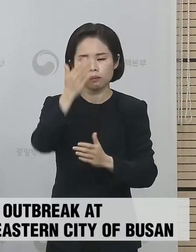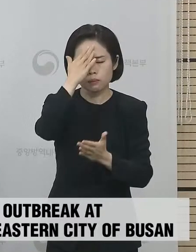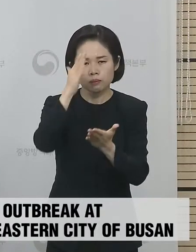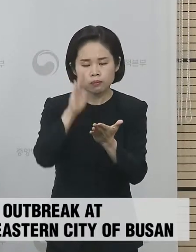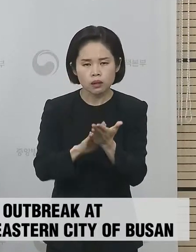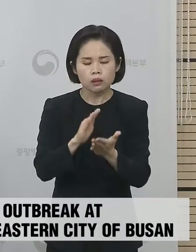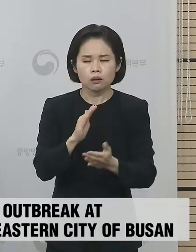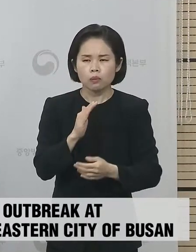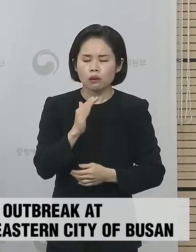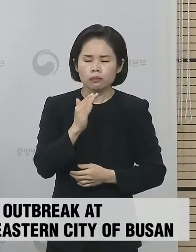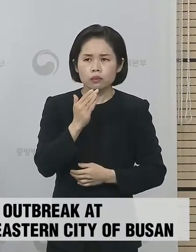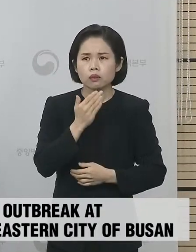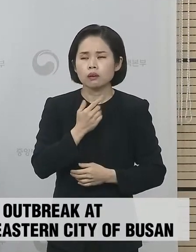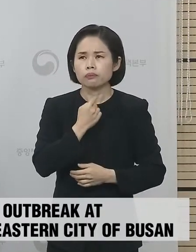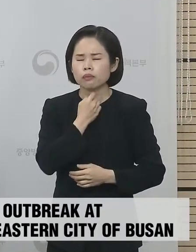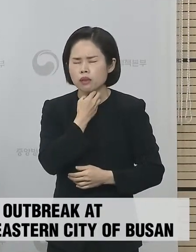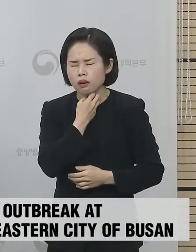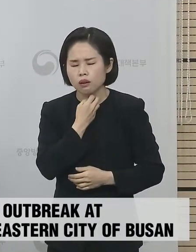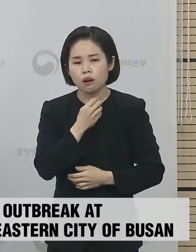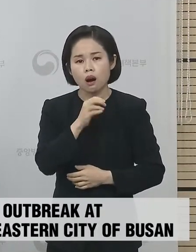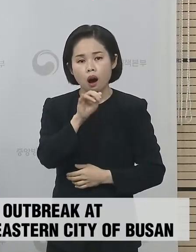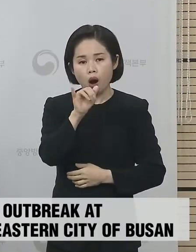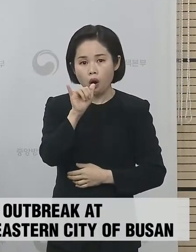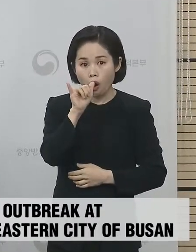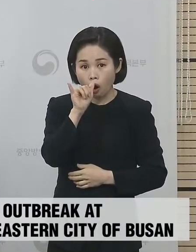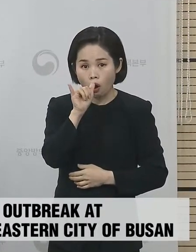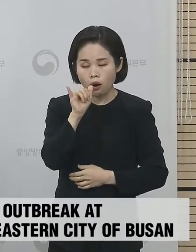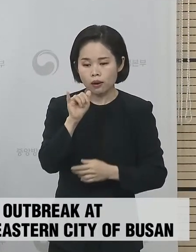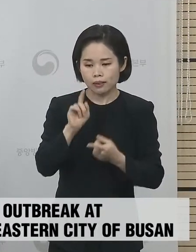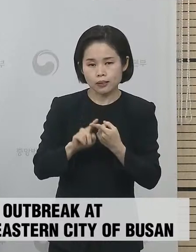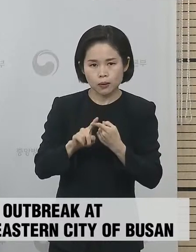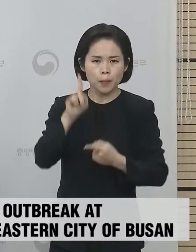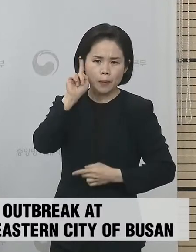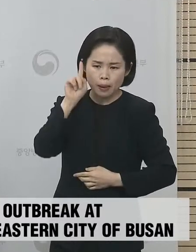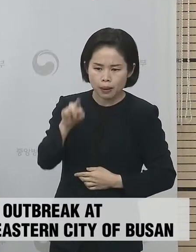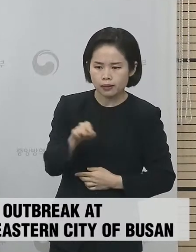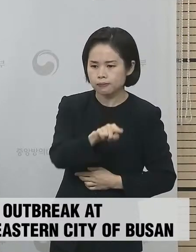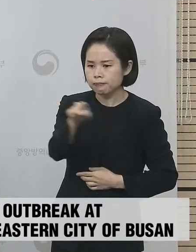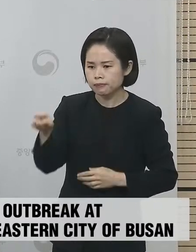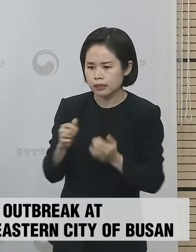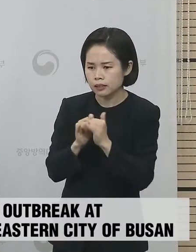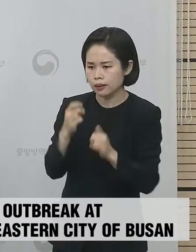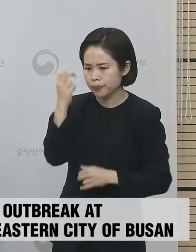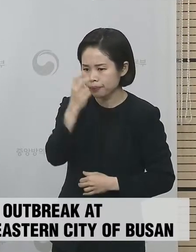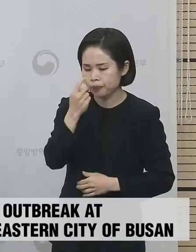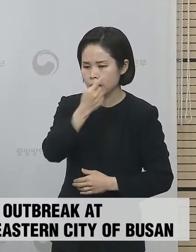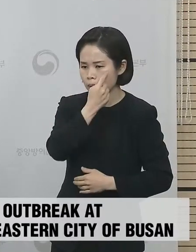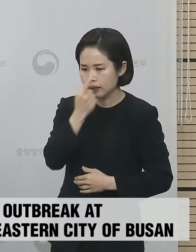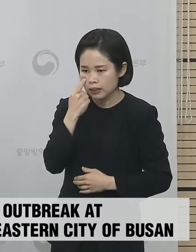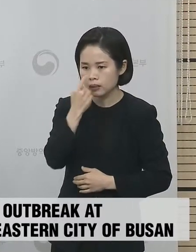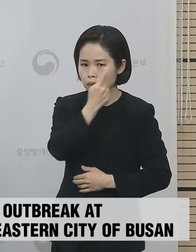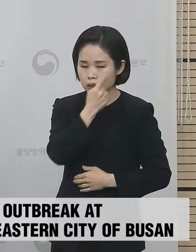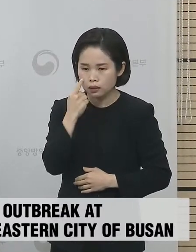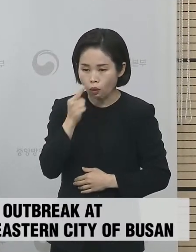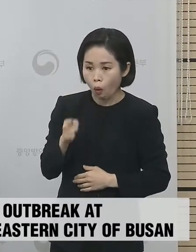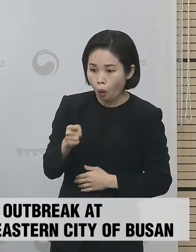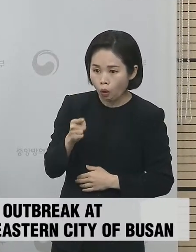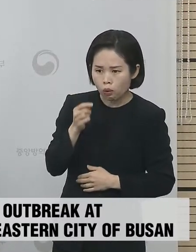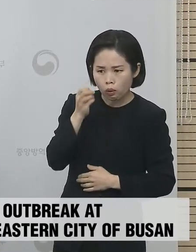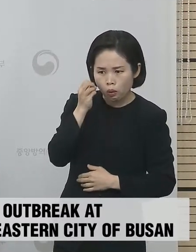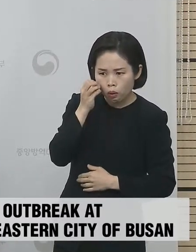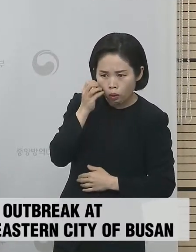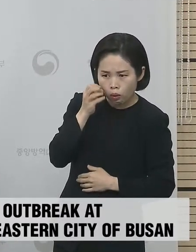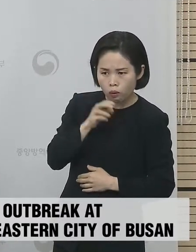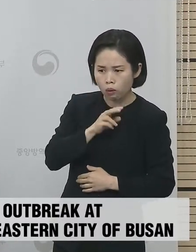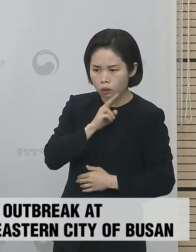keep a healthy distance with others. And if there are also any symptoms or any possible suspected symptoms